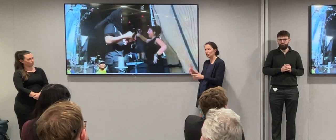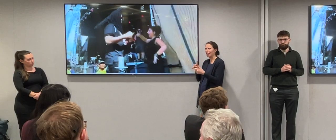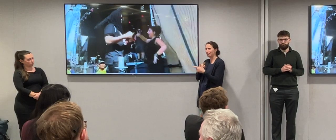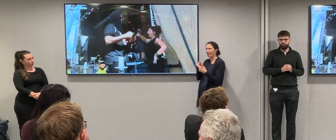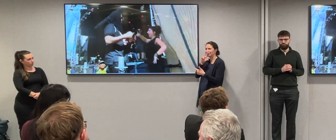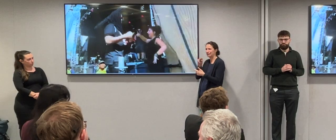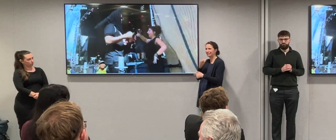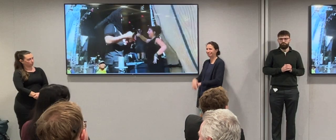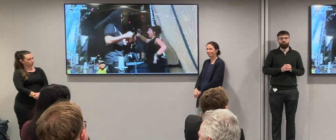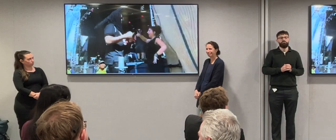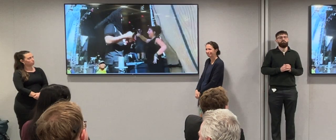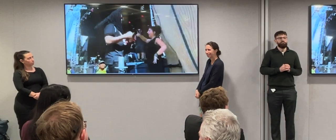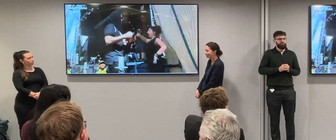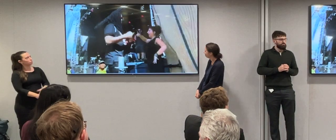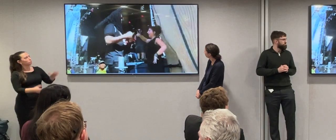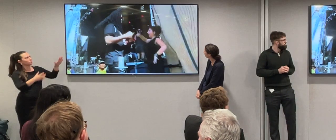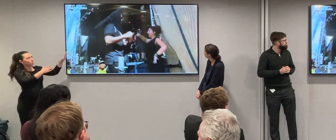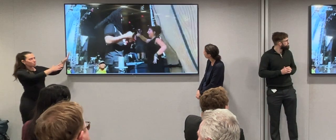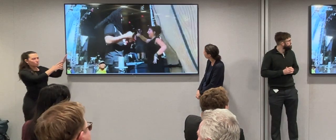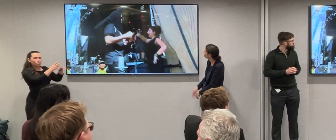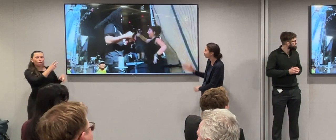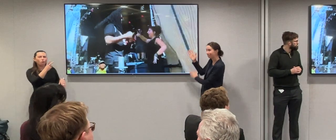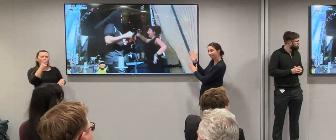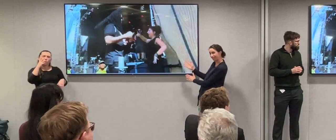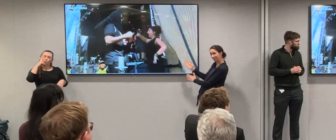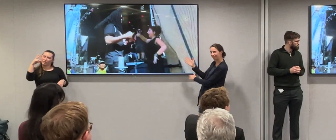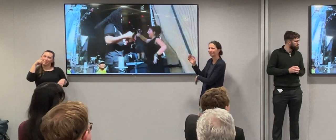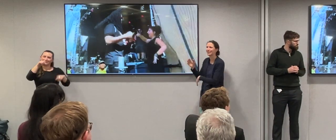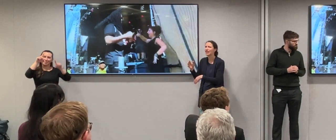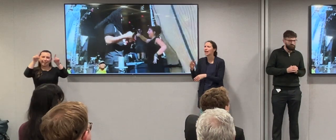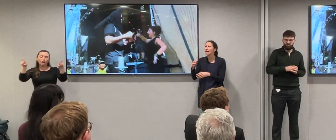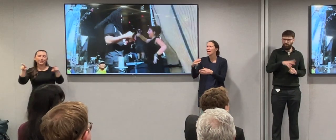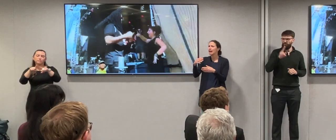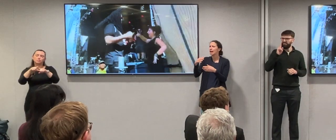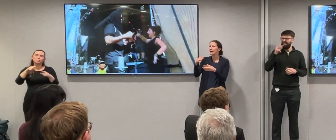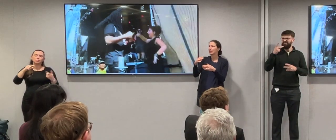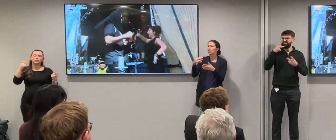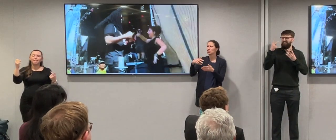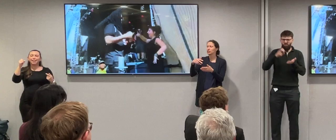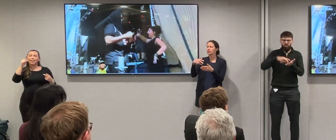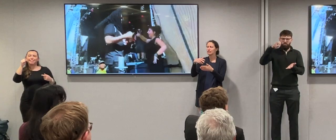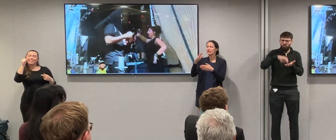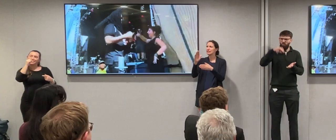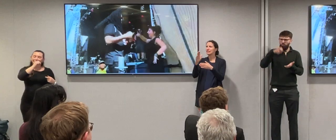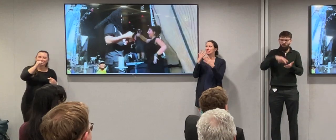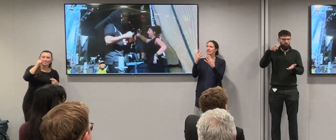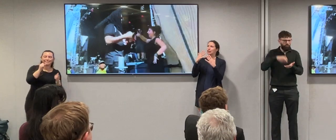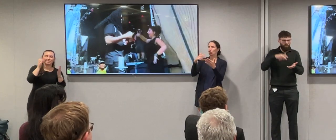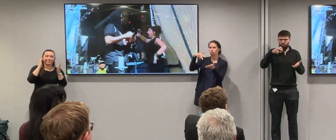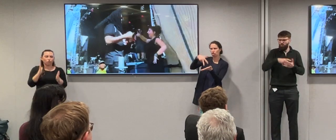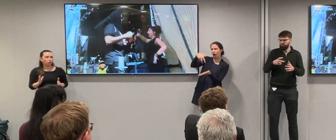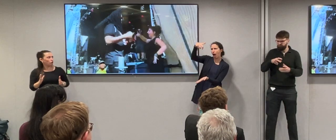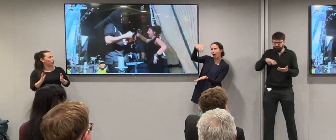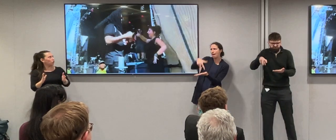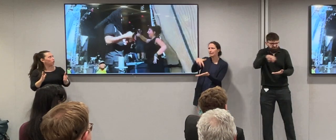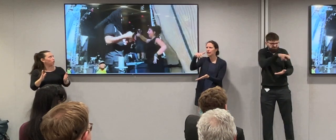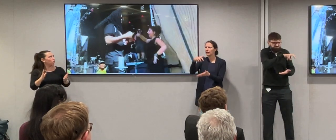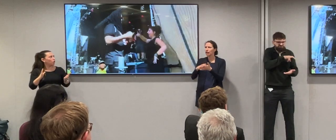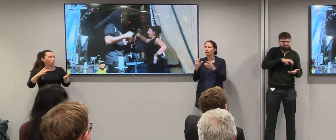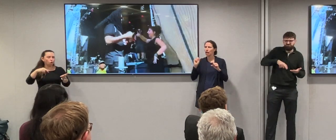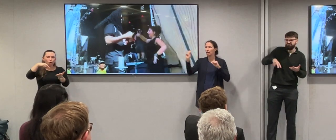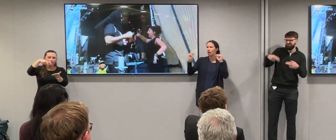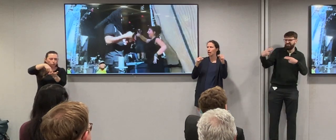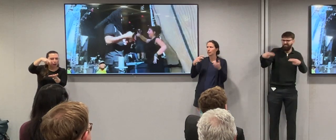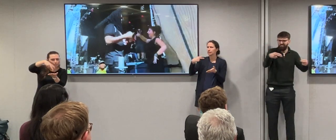Yeah. So you see that, the singer is jumping out of the hall and starting